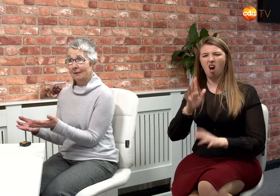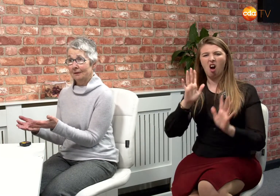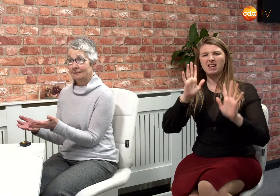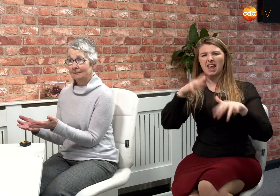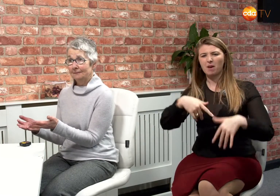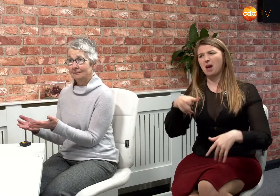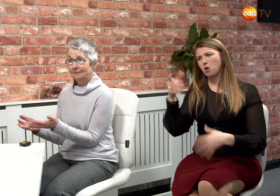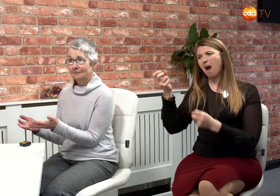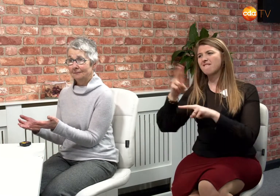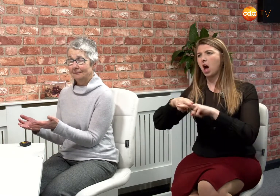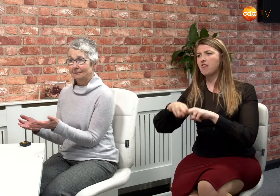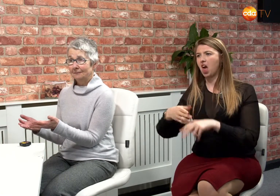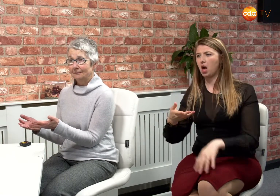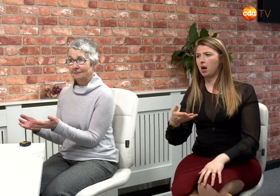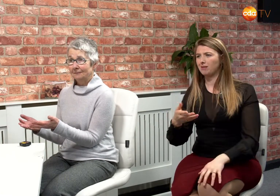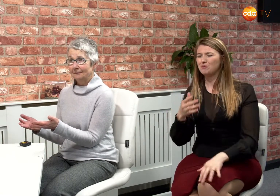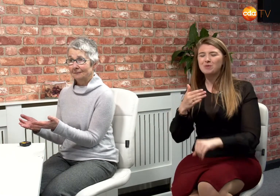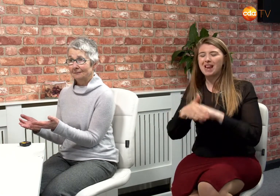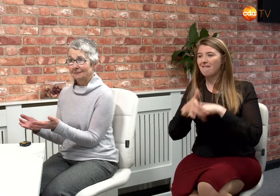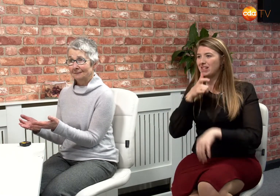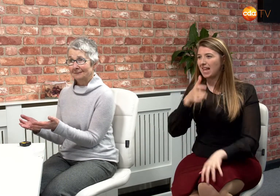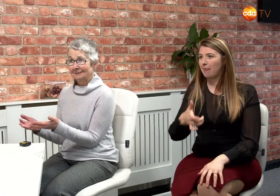your father.